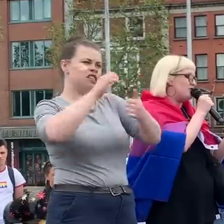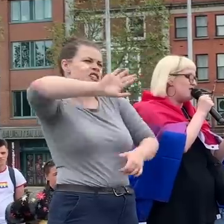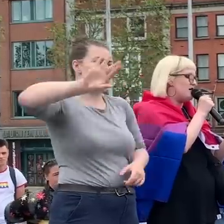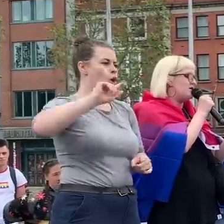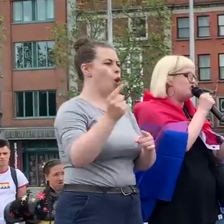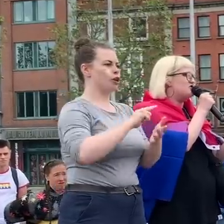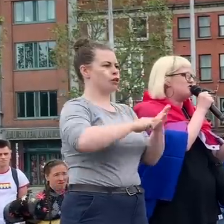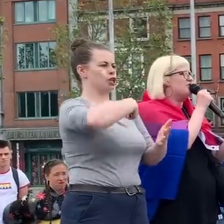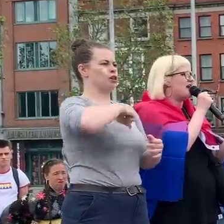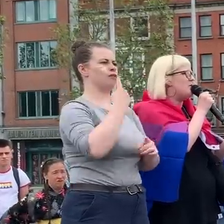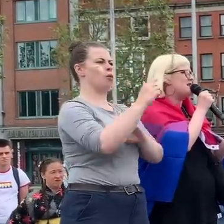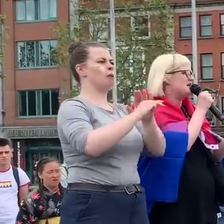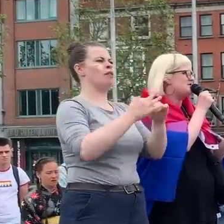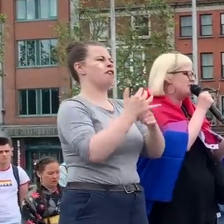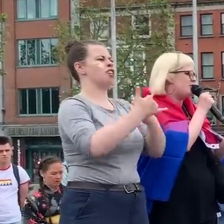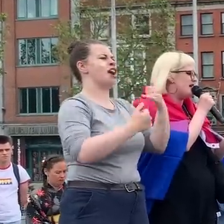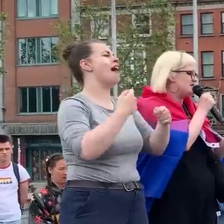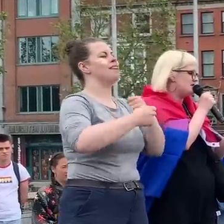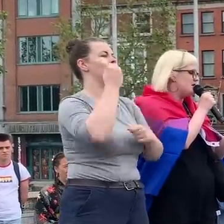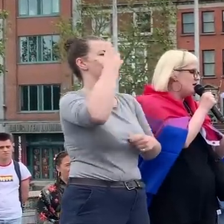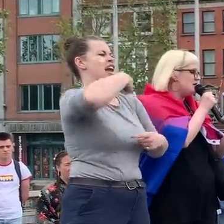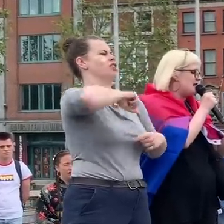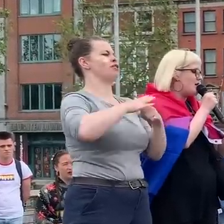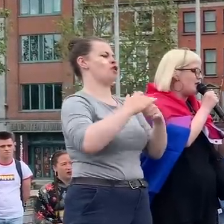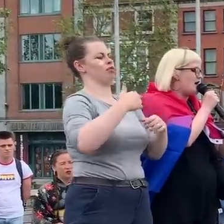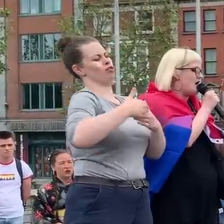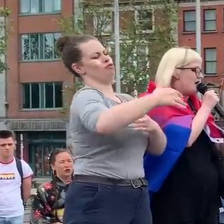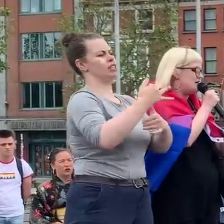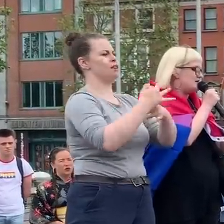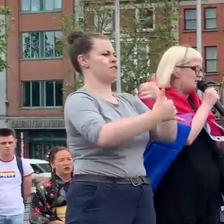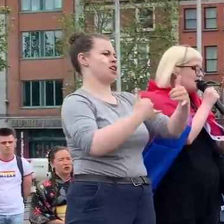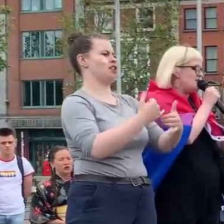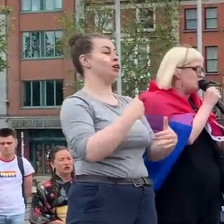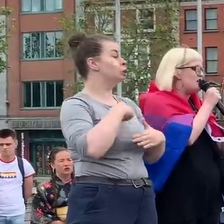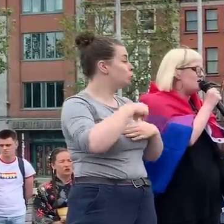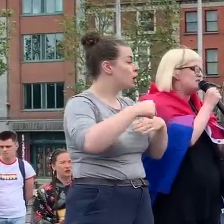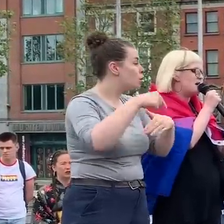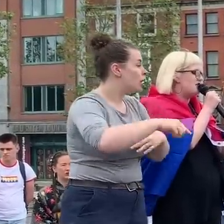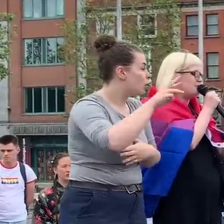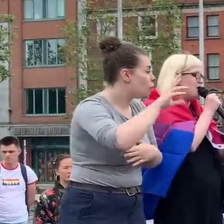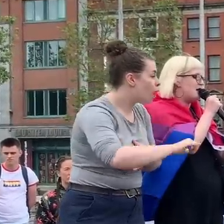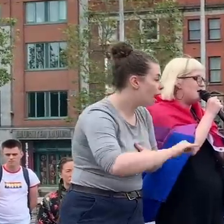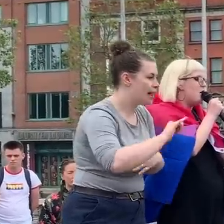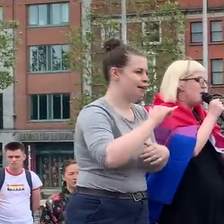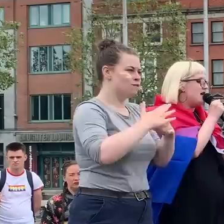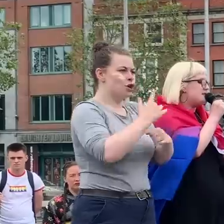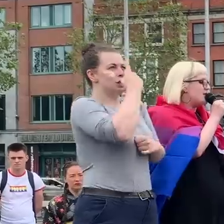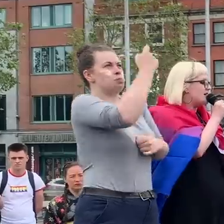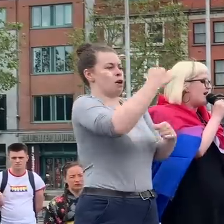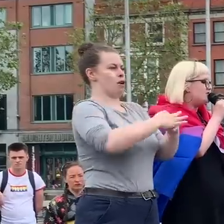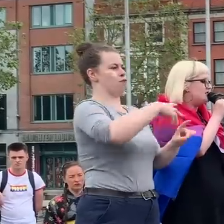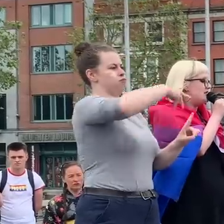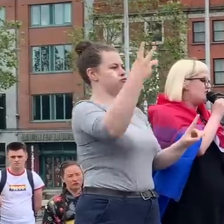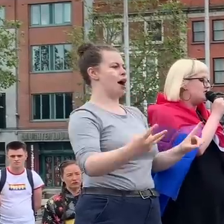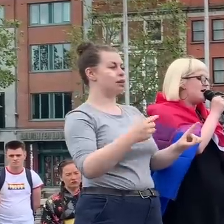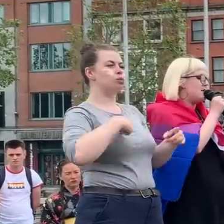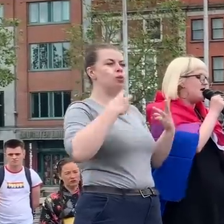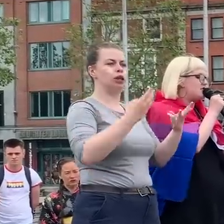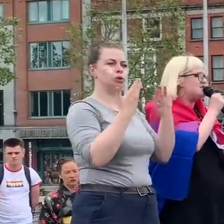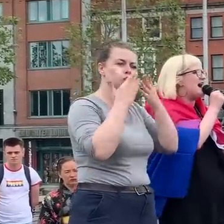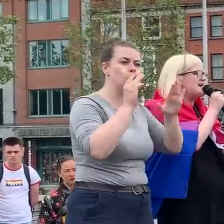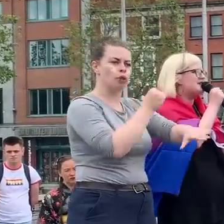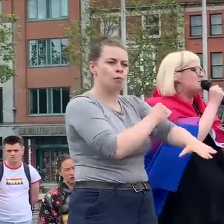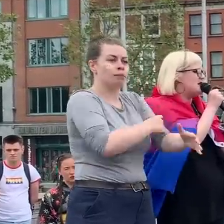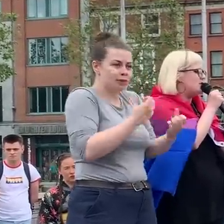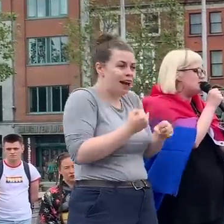for 1 month of the year and then chooses to forget we exist for the rest. Today we're here in the original spirit of Pride. We're here to bring attention to the issues that